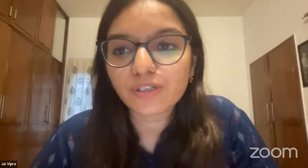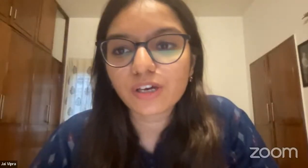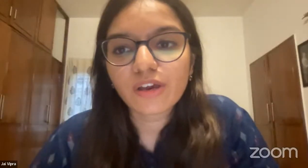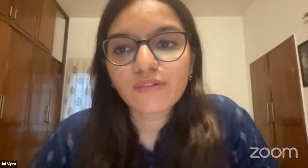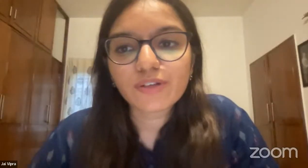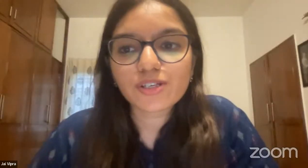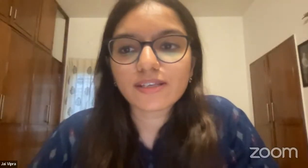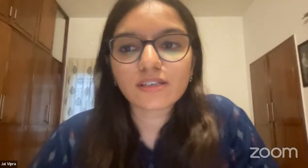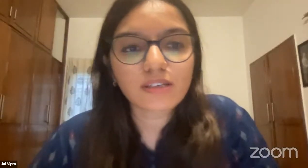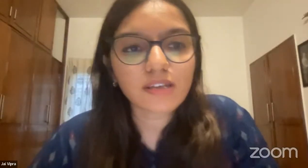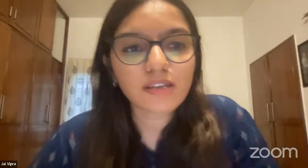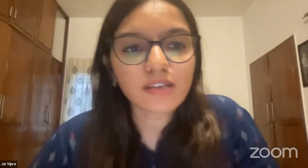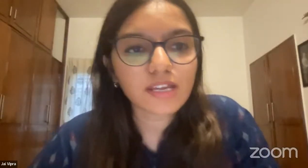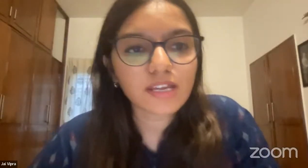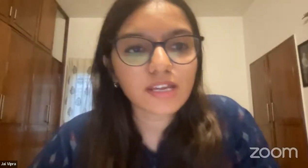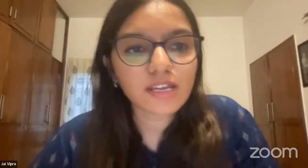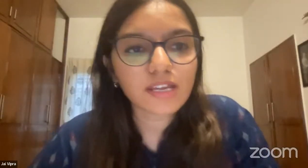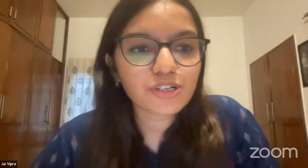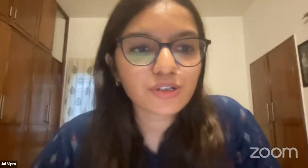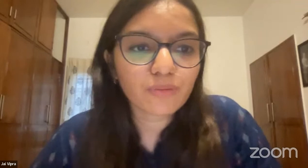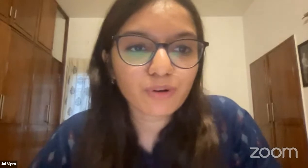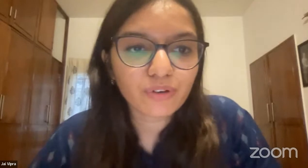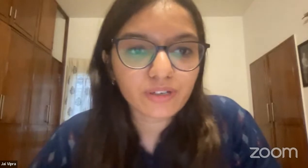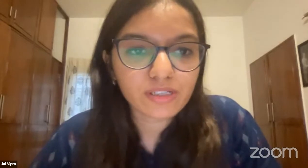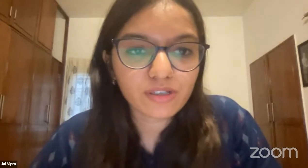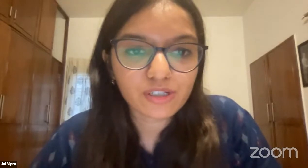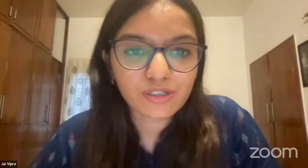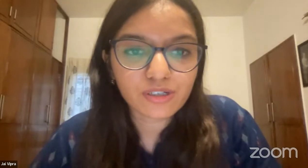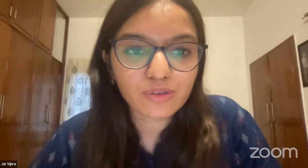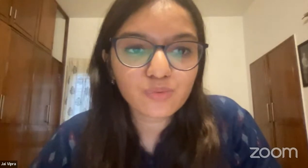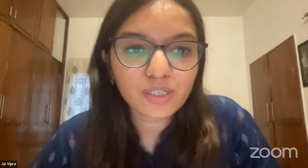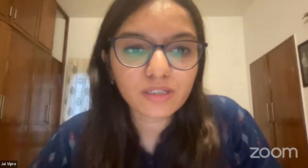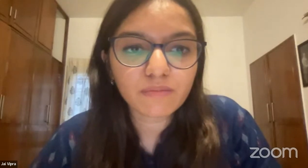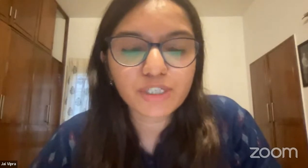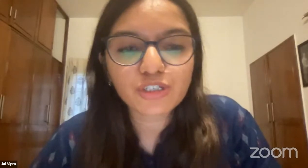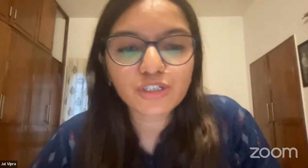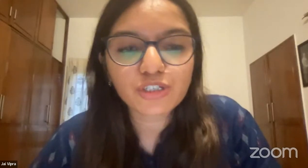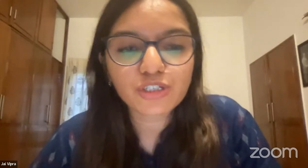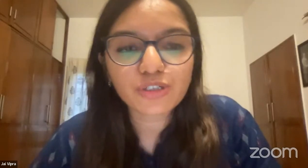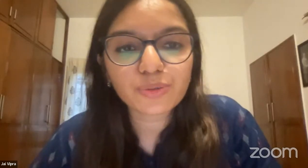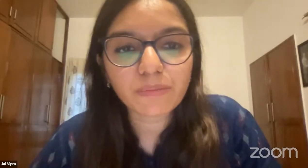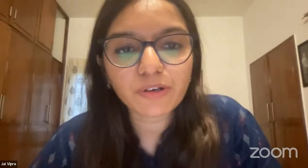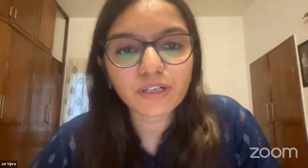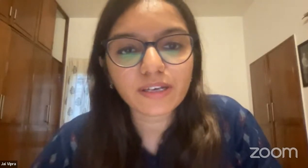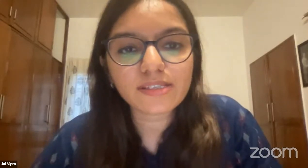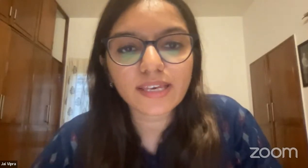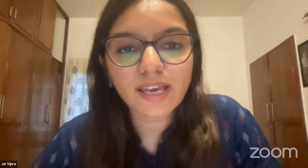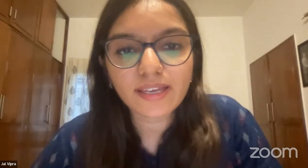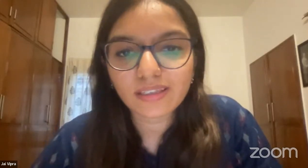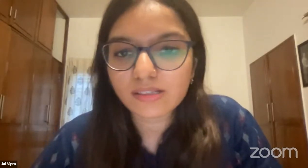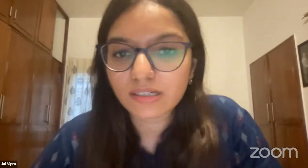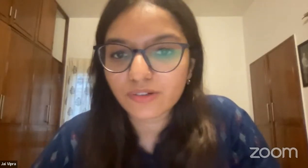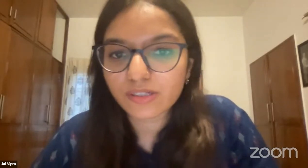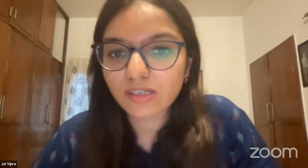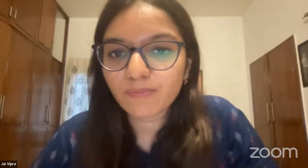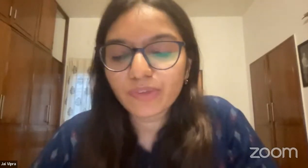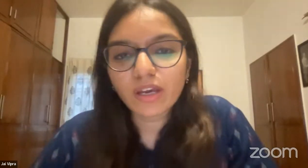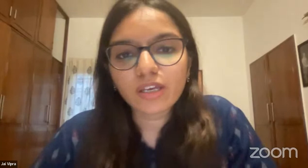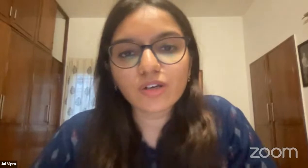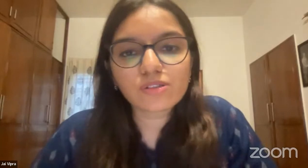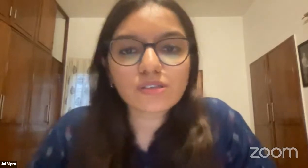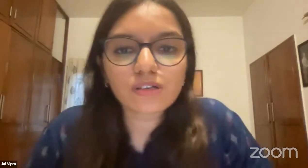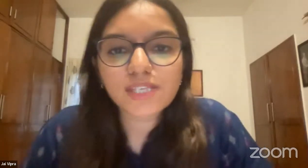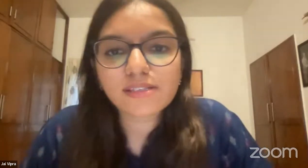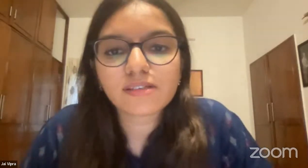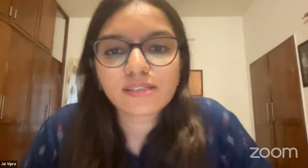Institute, which is an international nonprofit research institute with a mission to democratize AI ethics literacy. He